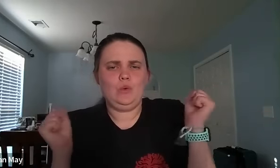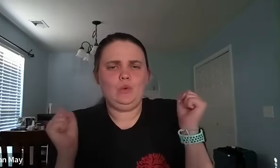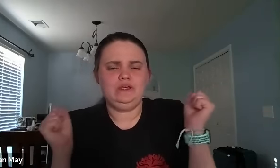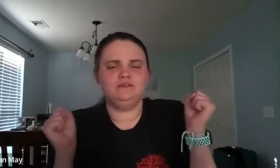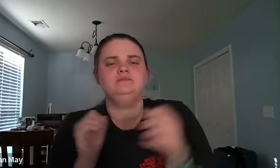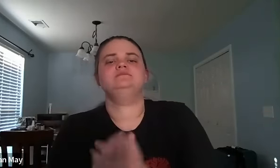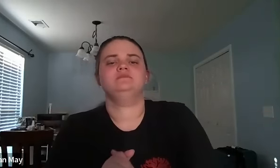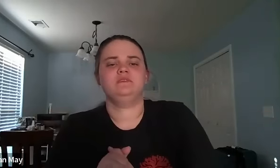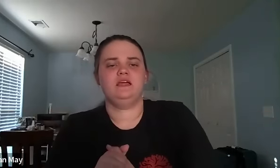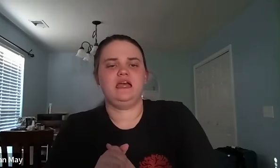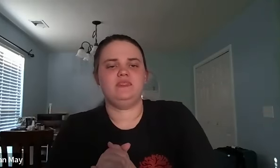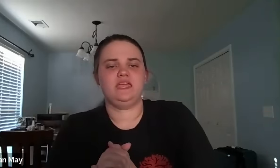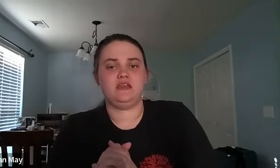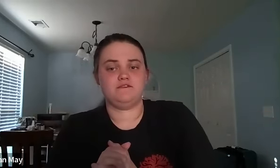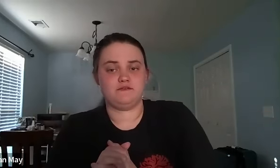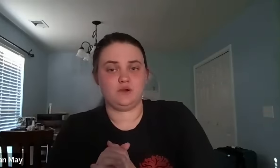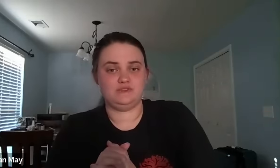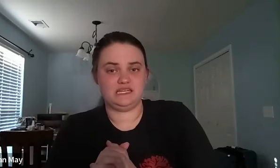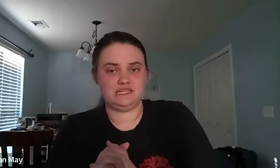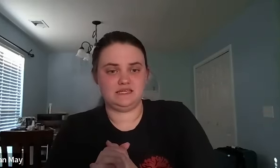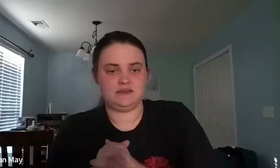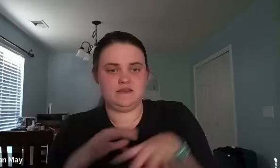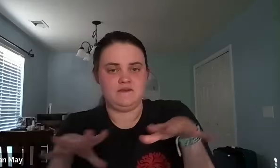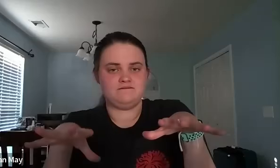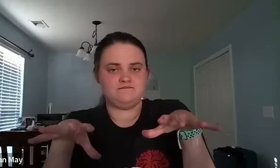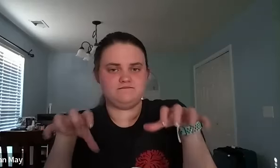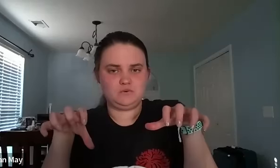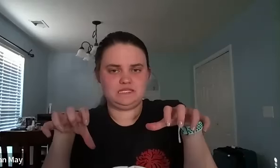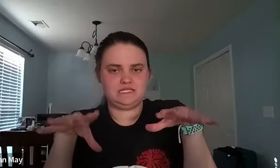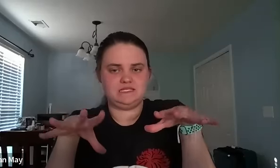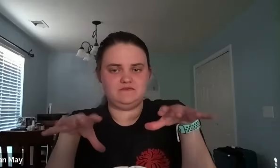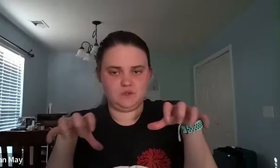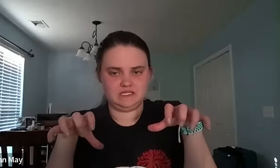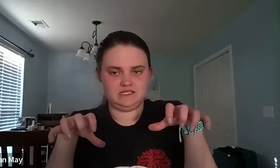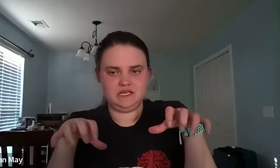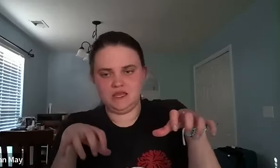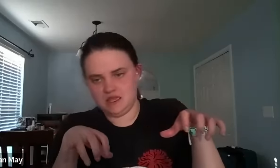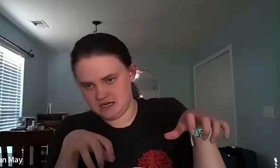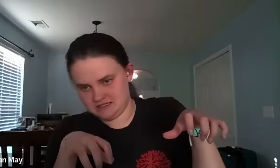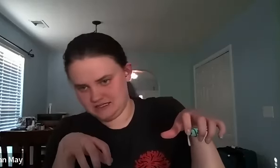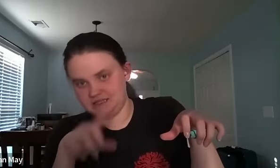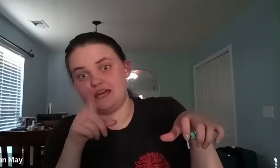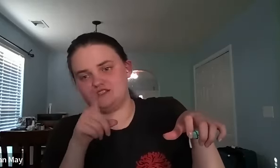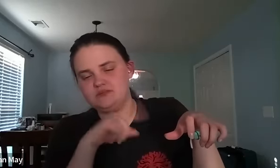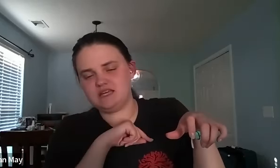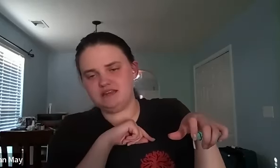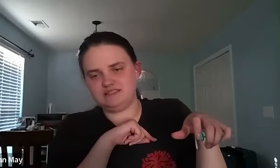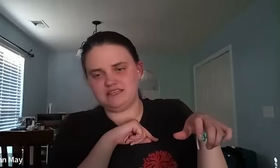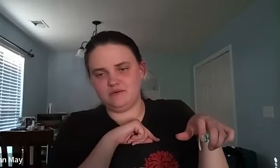cold. And then frozen, frozen, frozen. And I see, yes, so Miss Katie did say one.